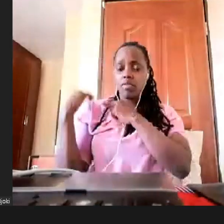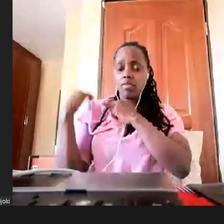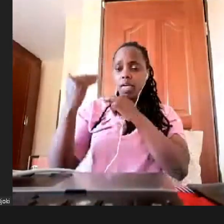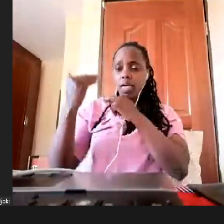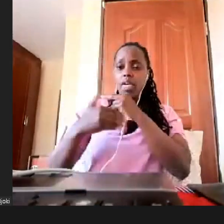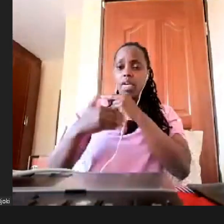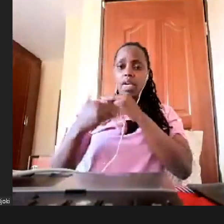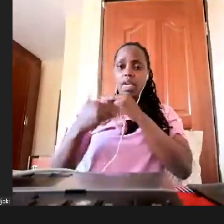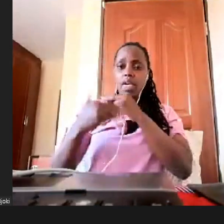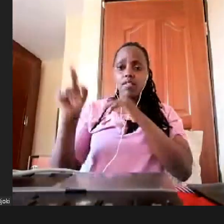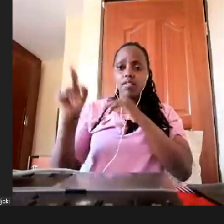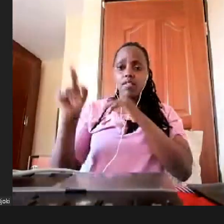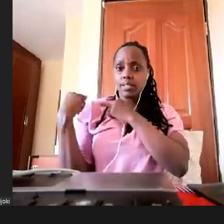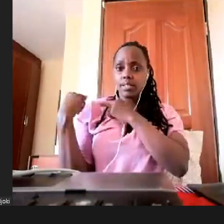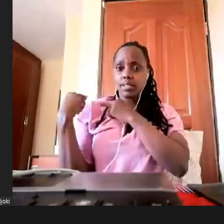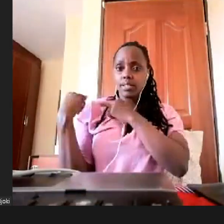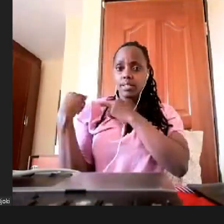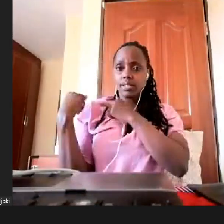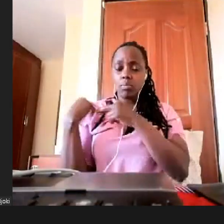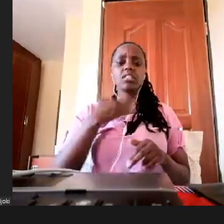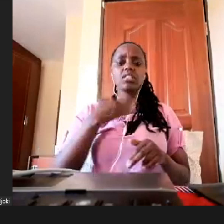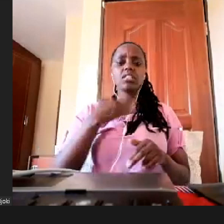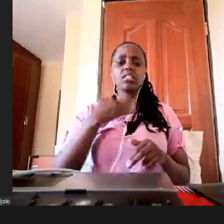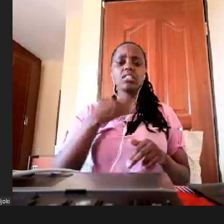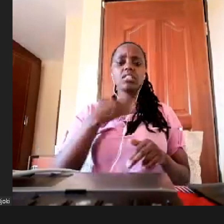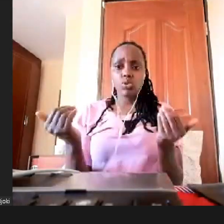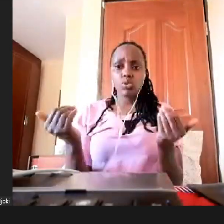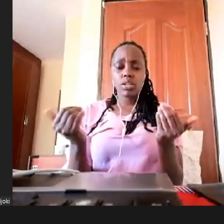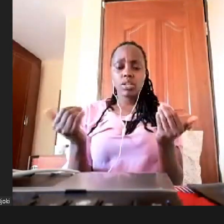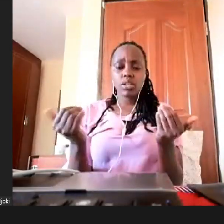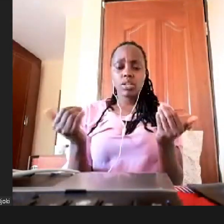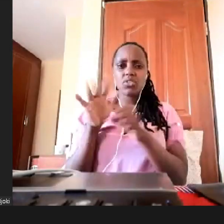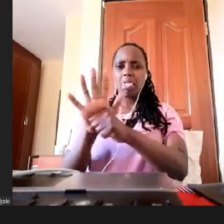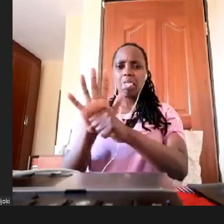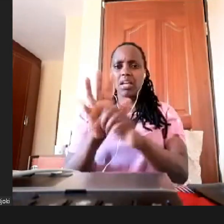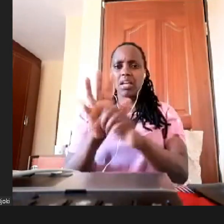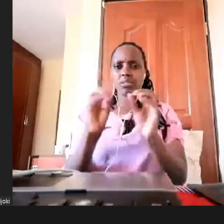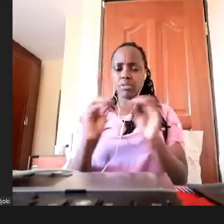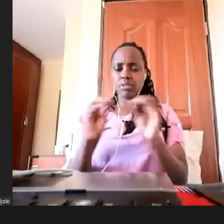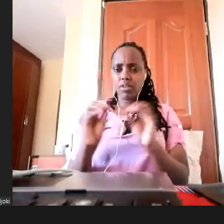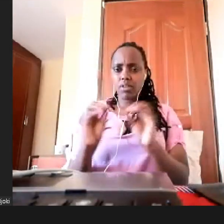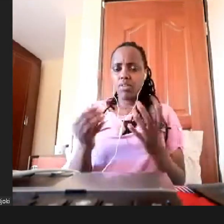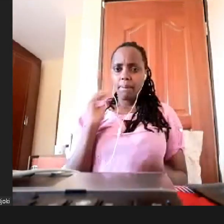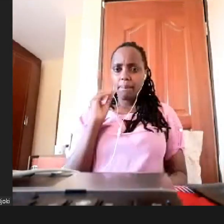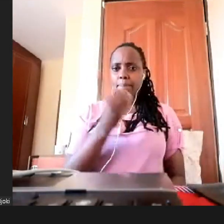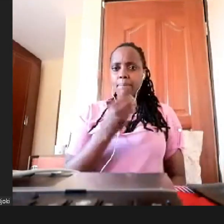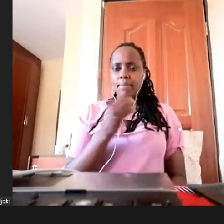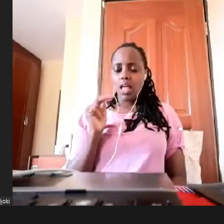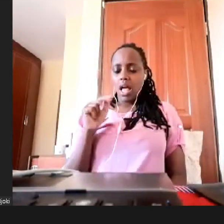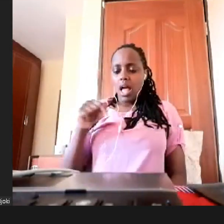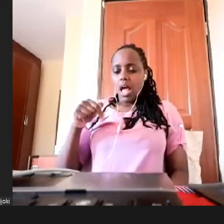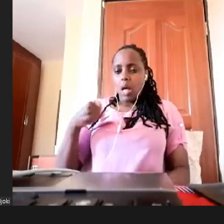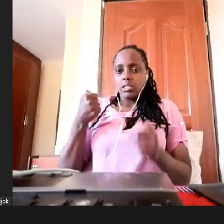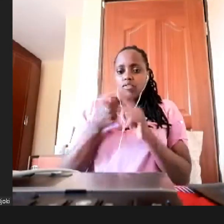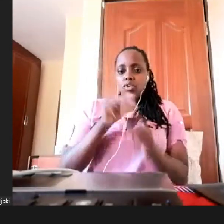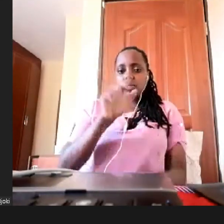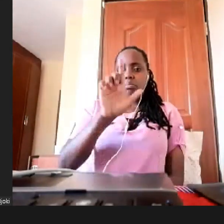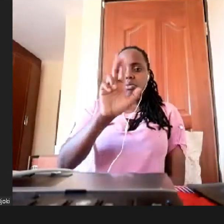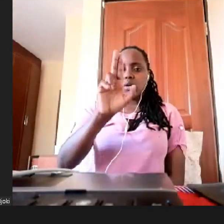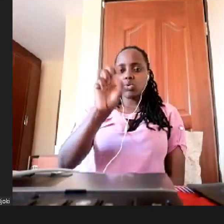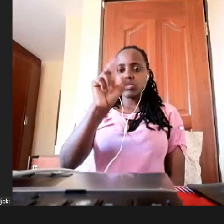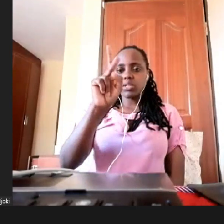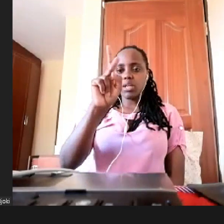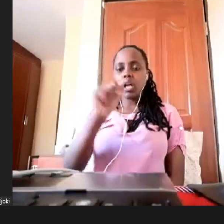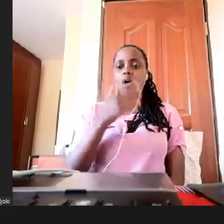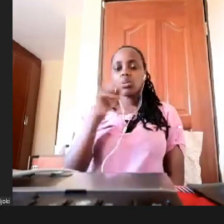them on a daily basis. And we didn't want the children to be intimidated by our presence from Lusaka. So